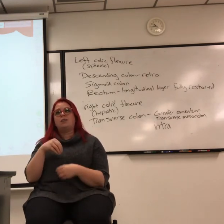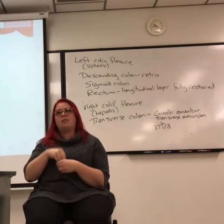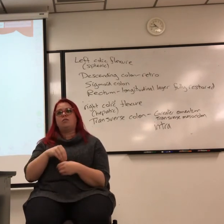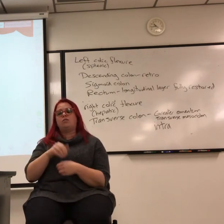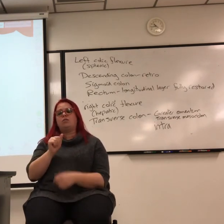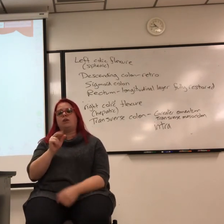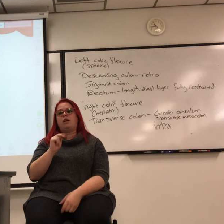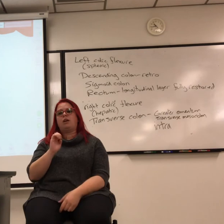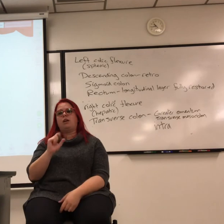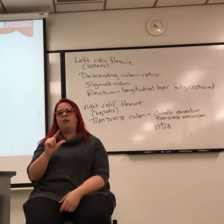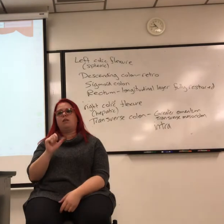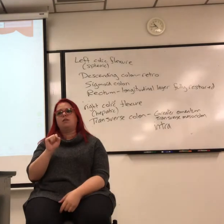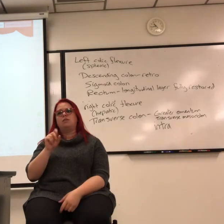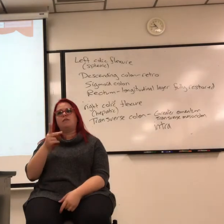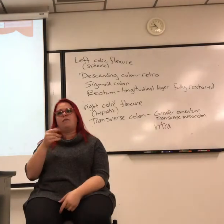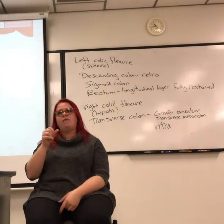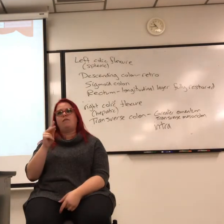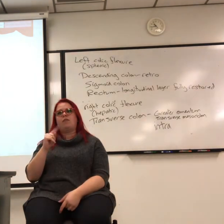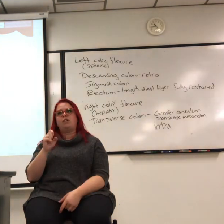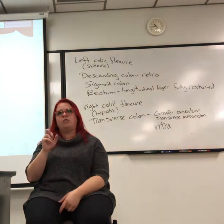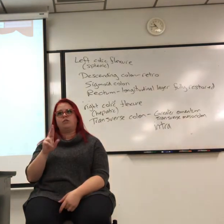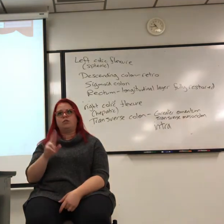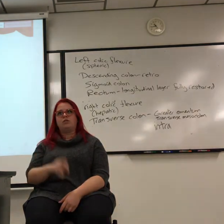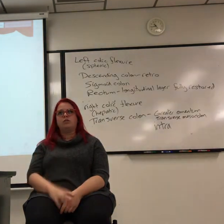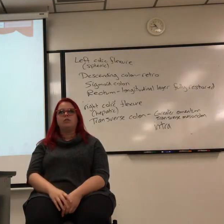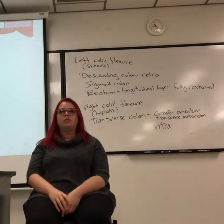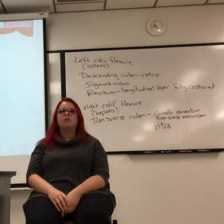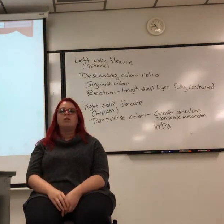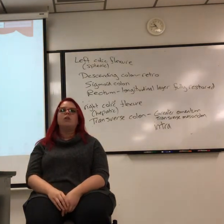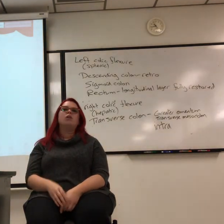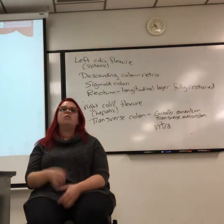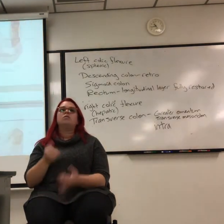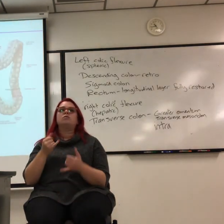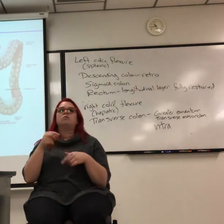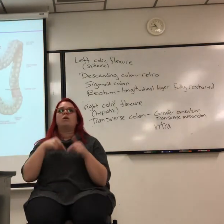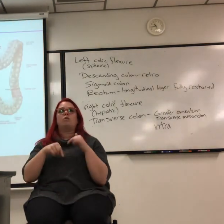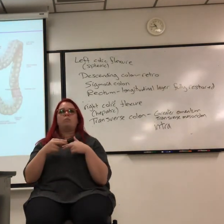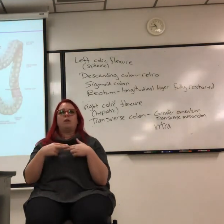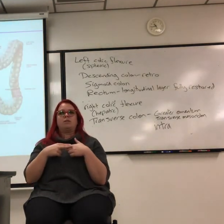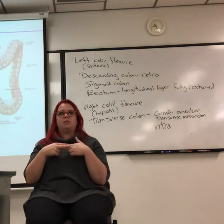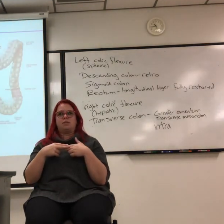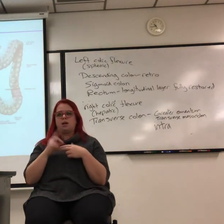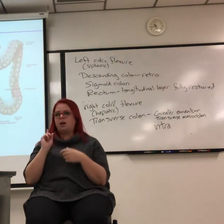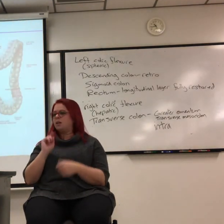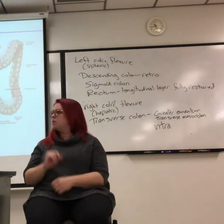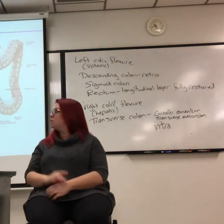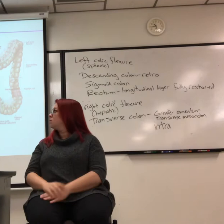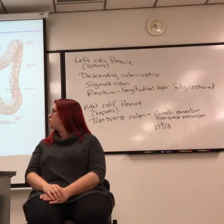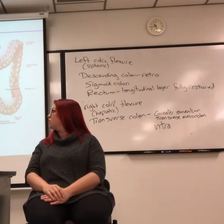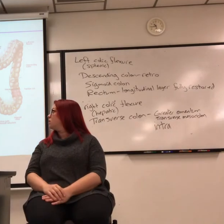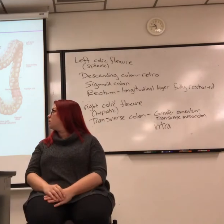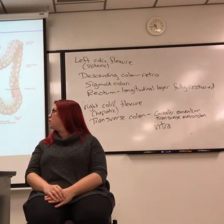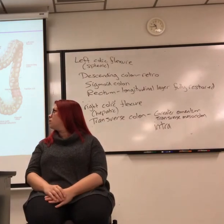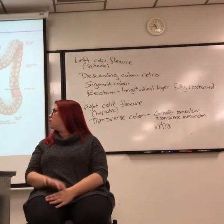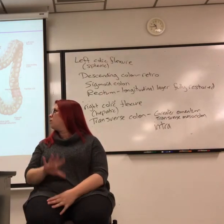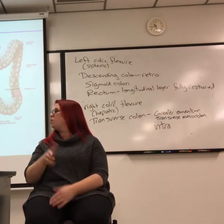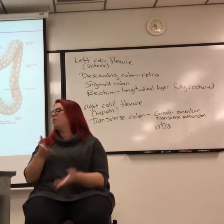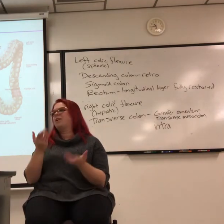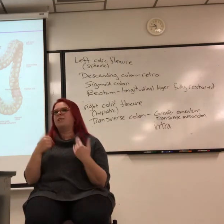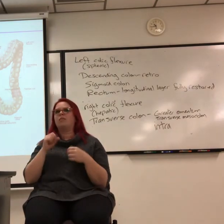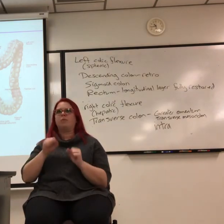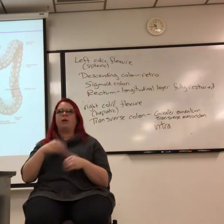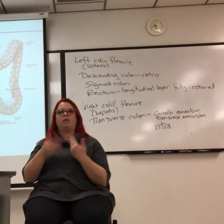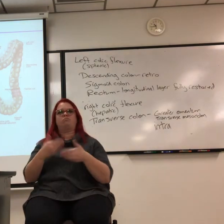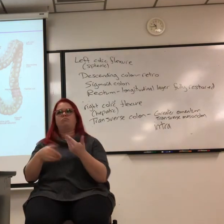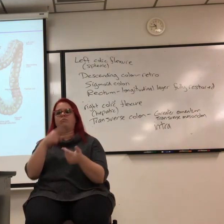sphincter. All right. So going back to the slides, kind of left off there. We can just fly through these